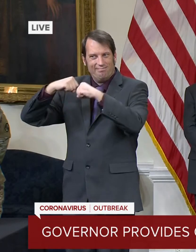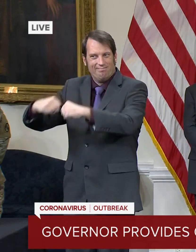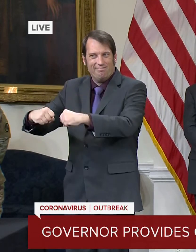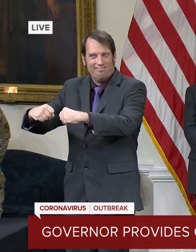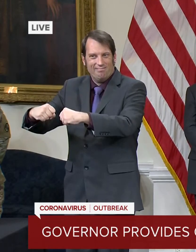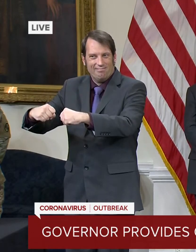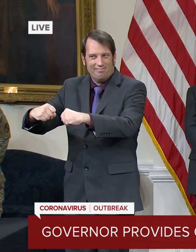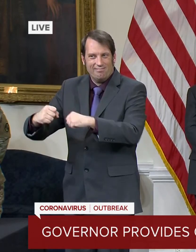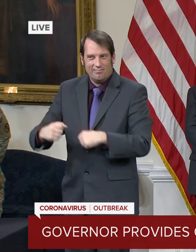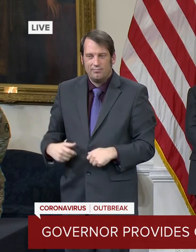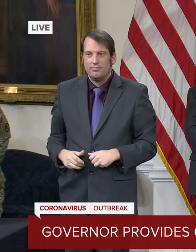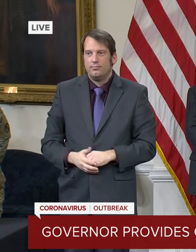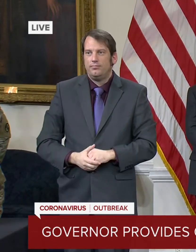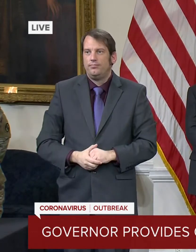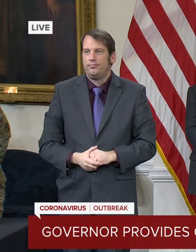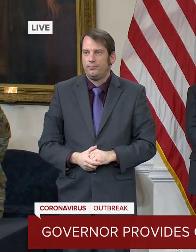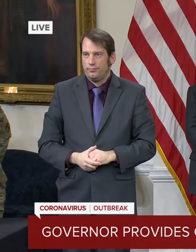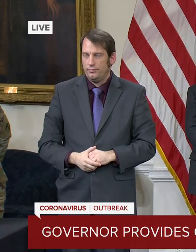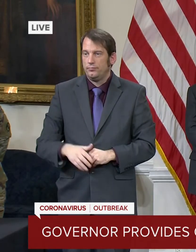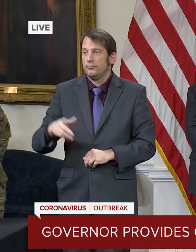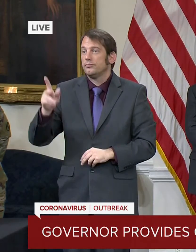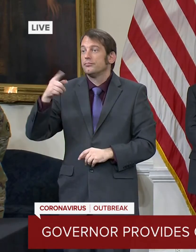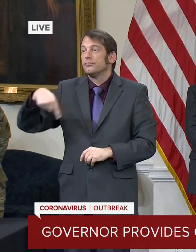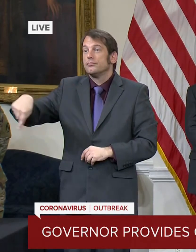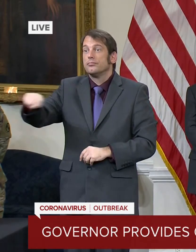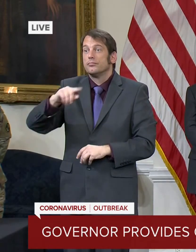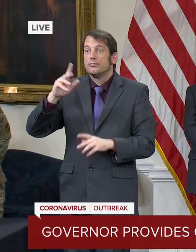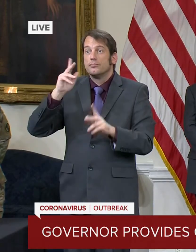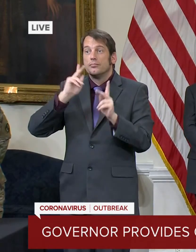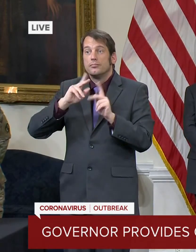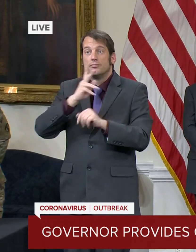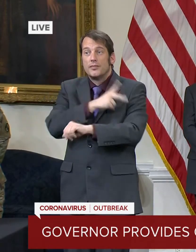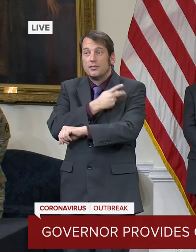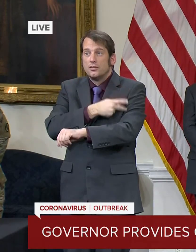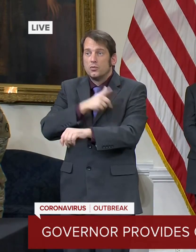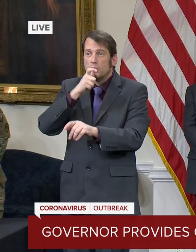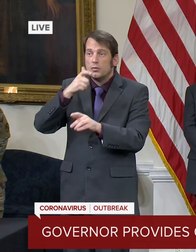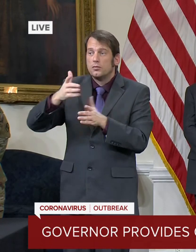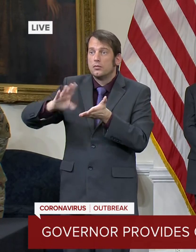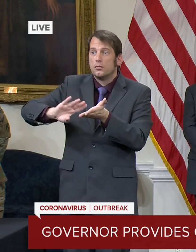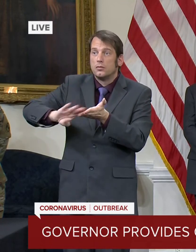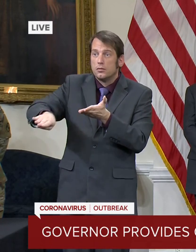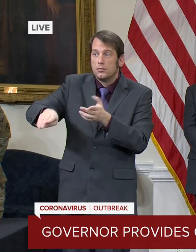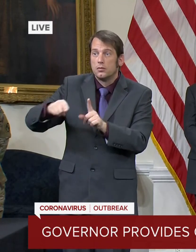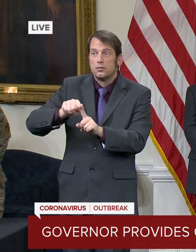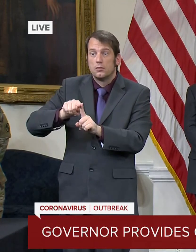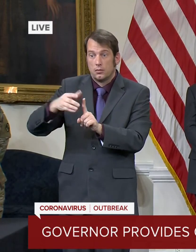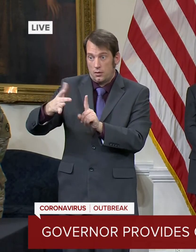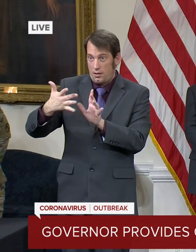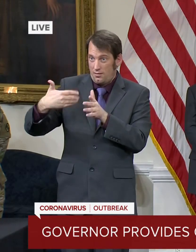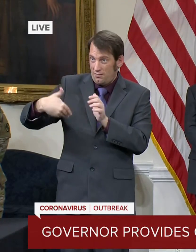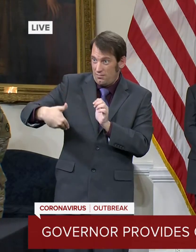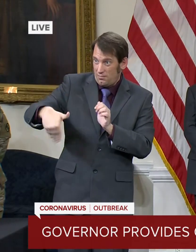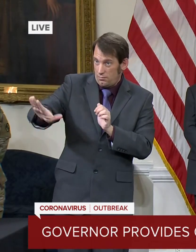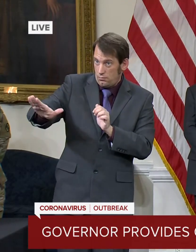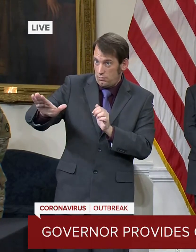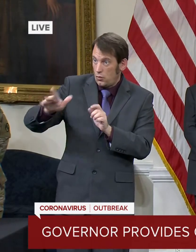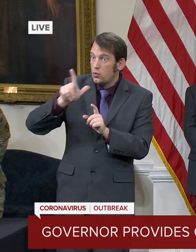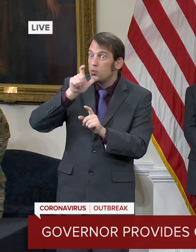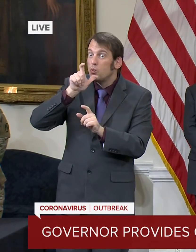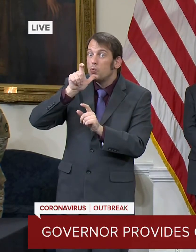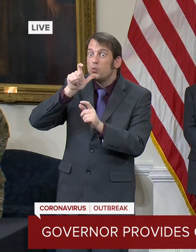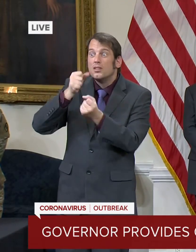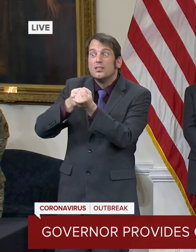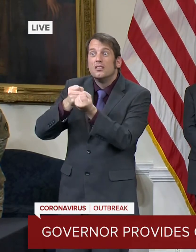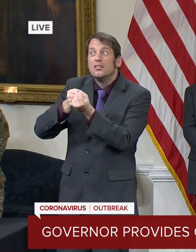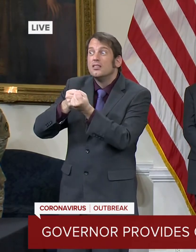to discharge, family members and care partners are a critical component to a patient's recovery.